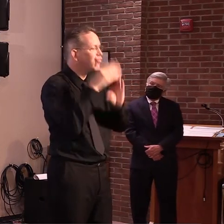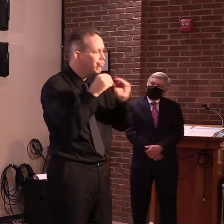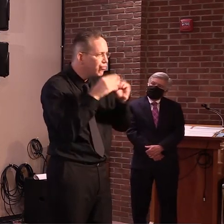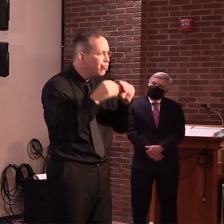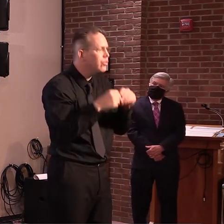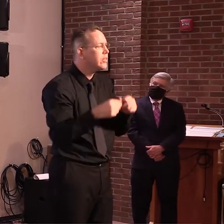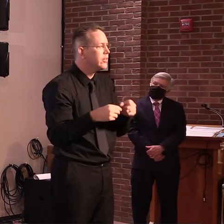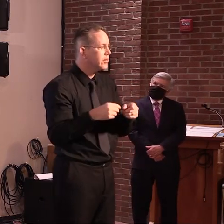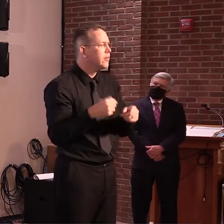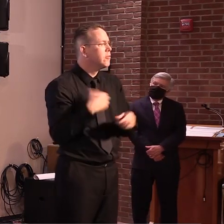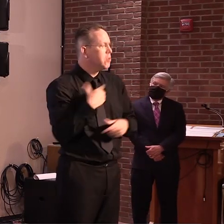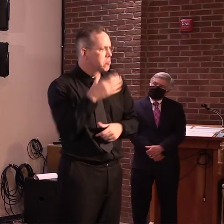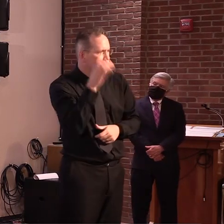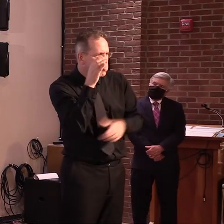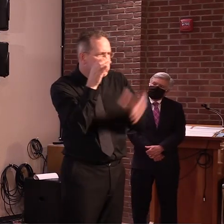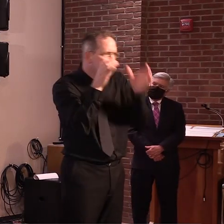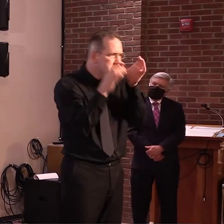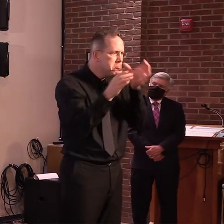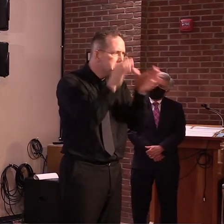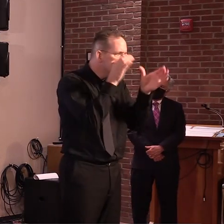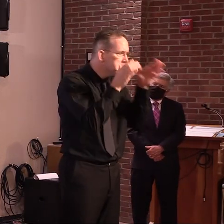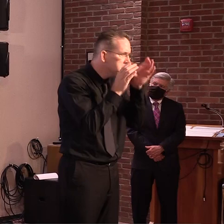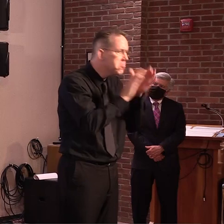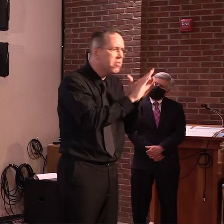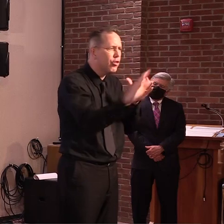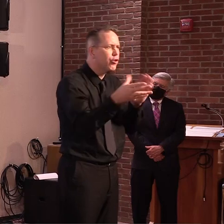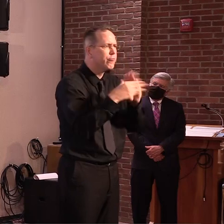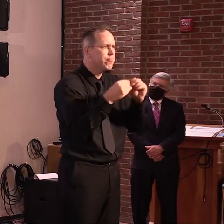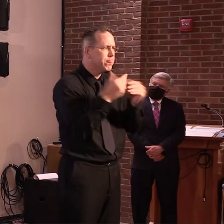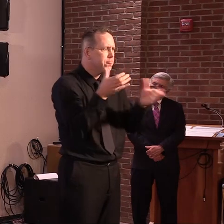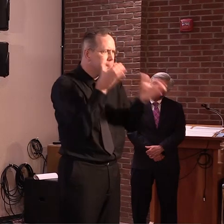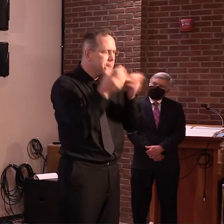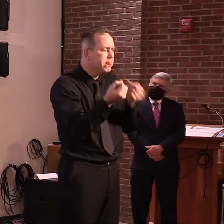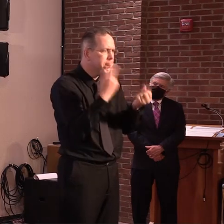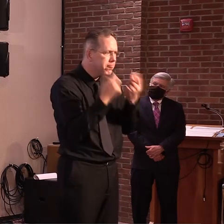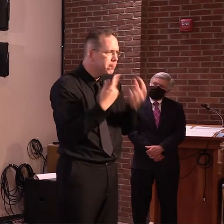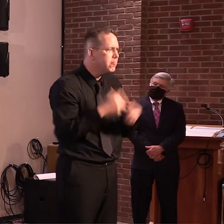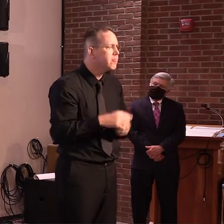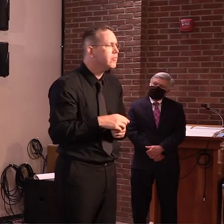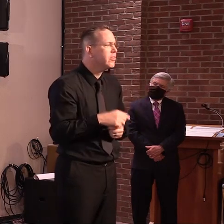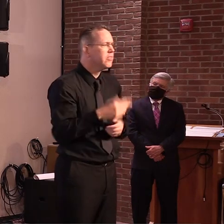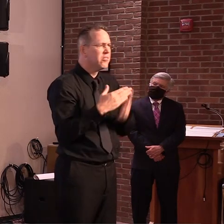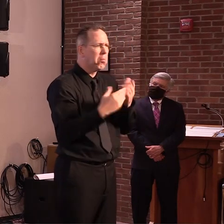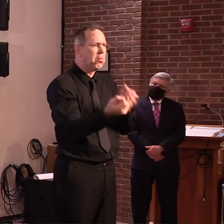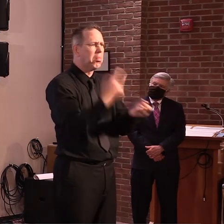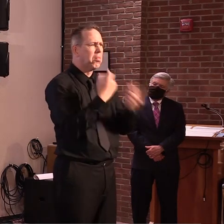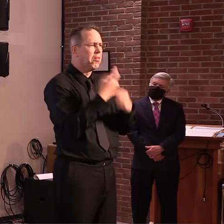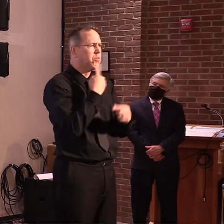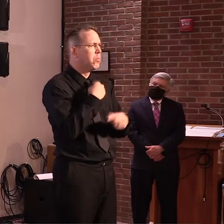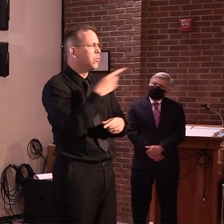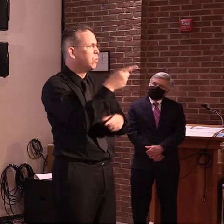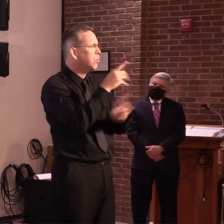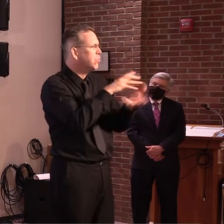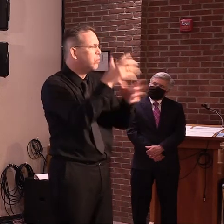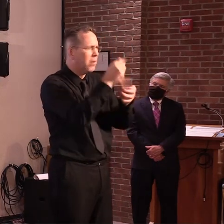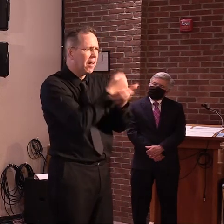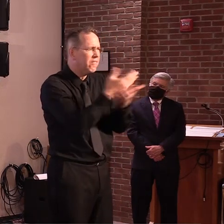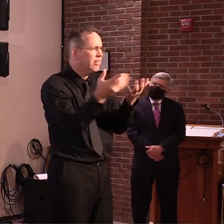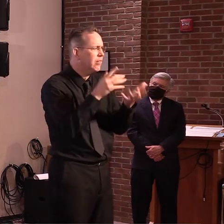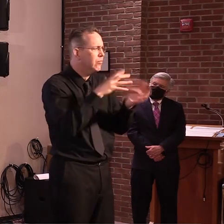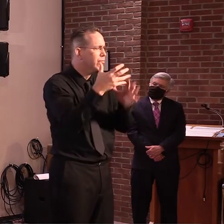up completely by any means. Their words were that they could have used more communication